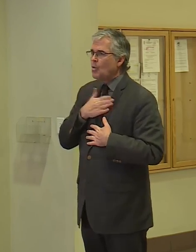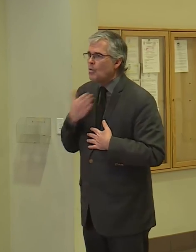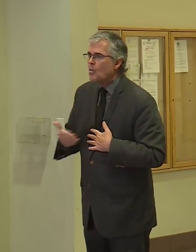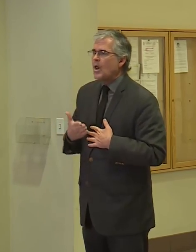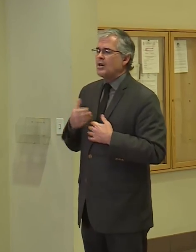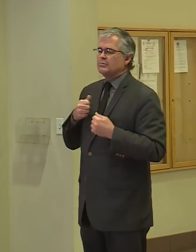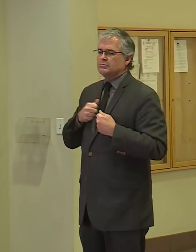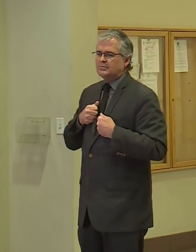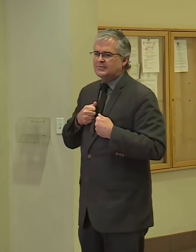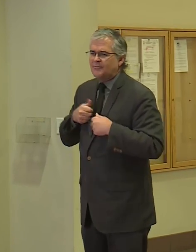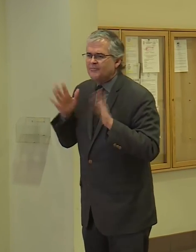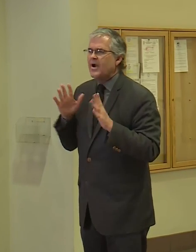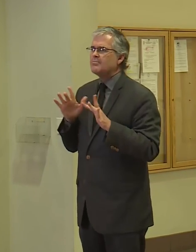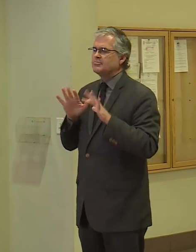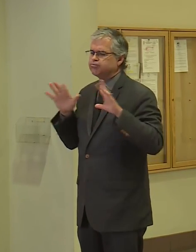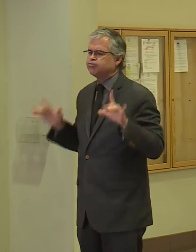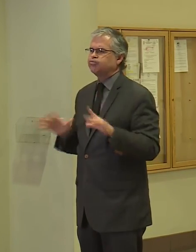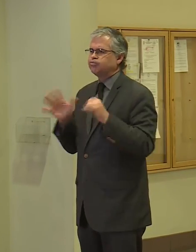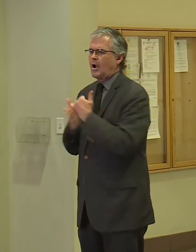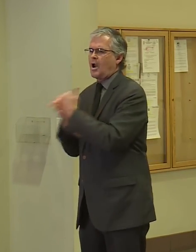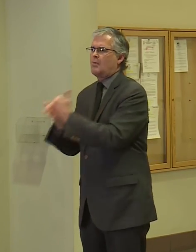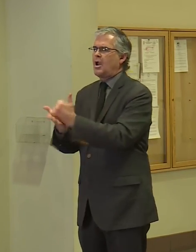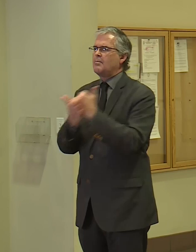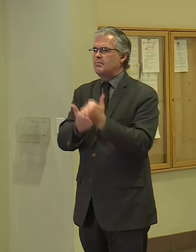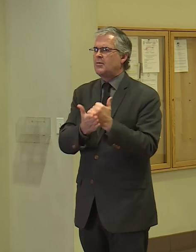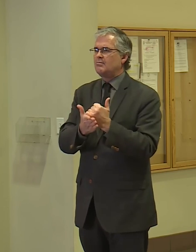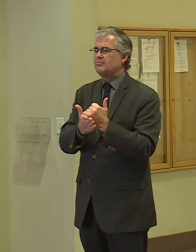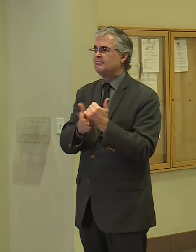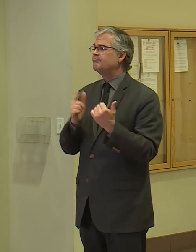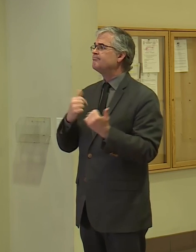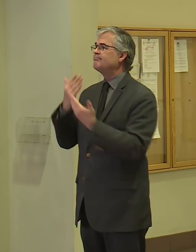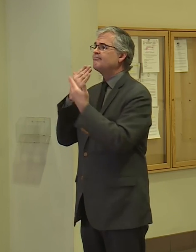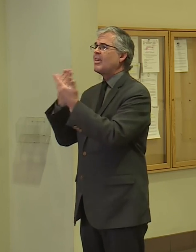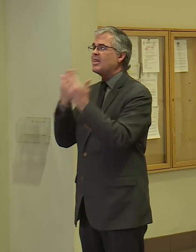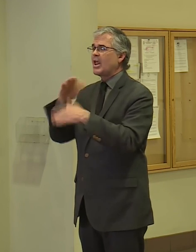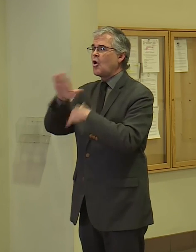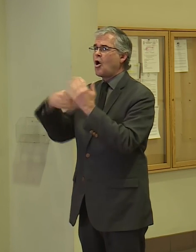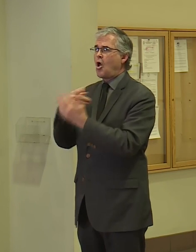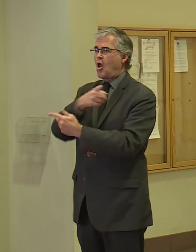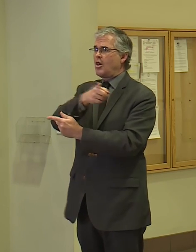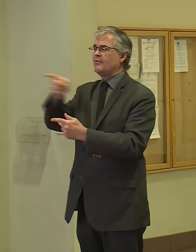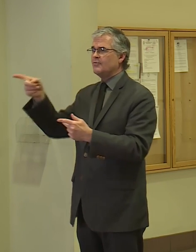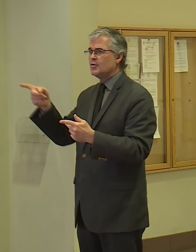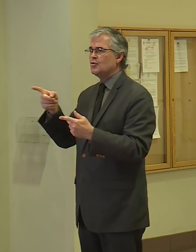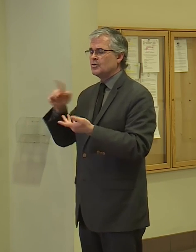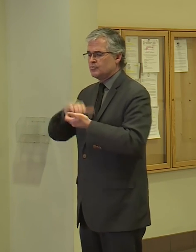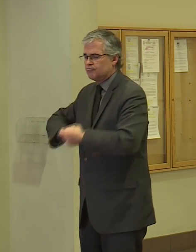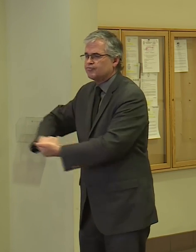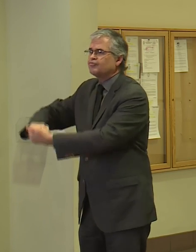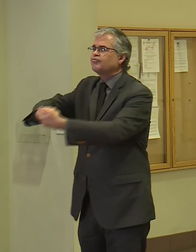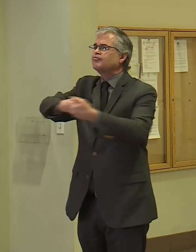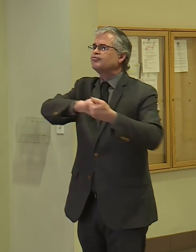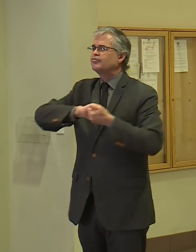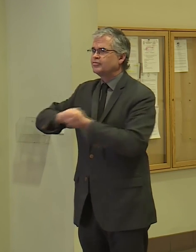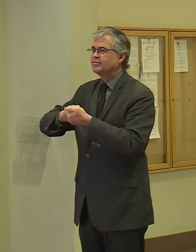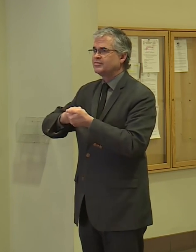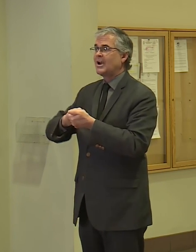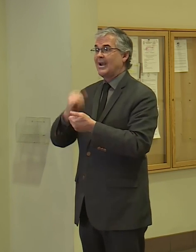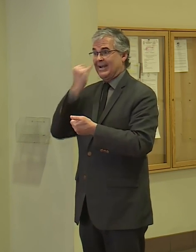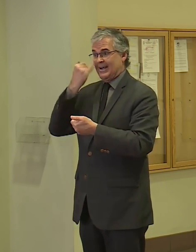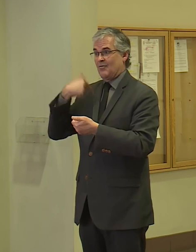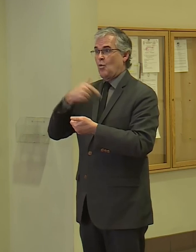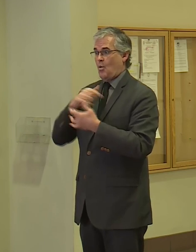measures these extraordinary times I thank all of you if your dedication and to know that to get together Nevada will get through